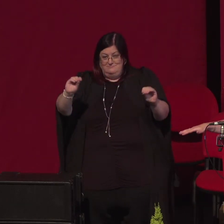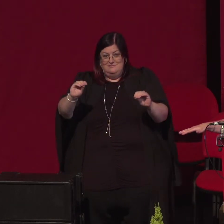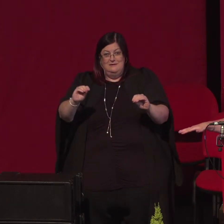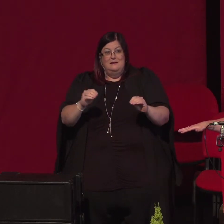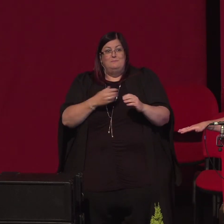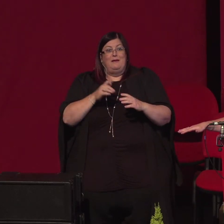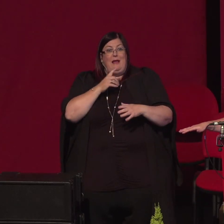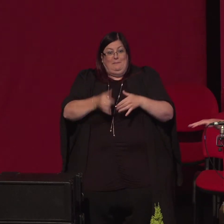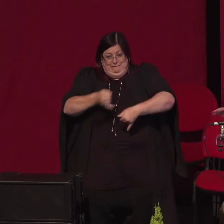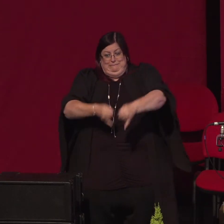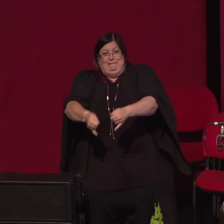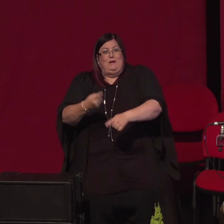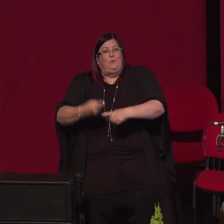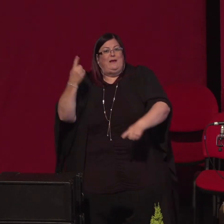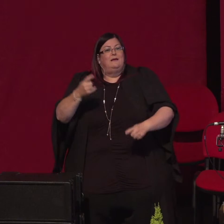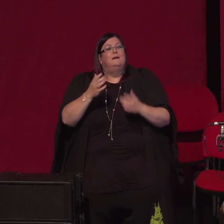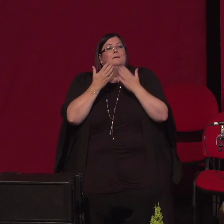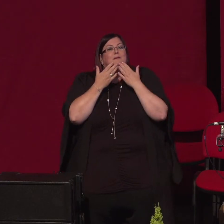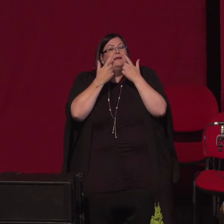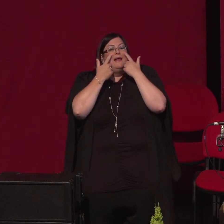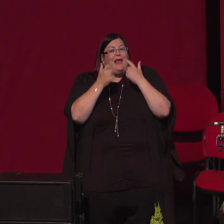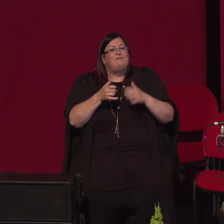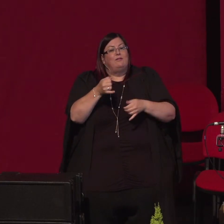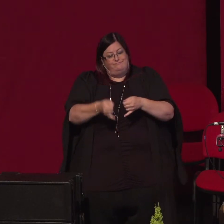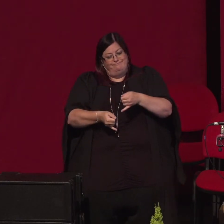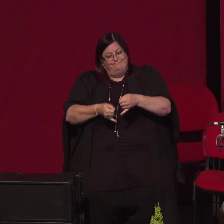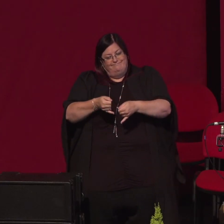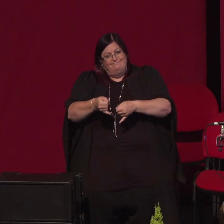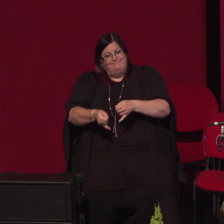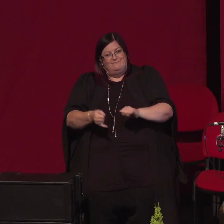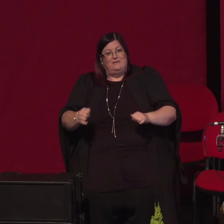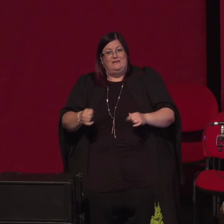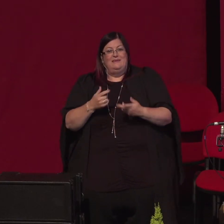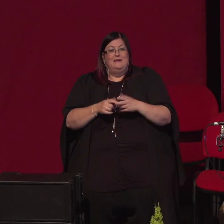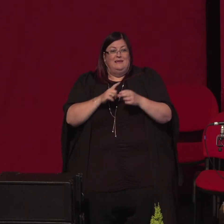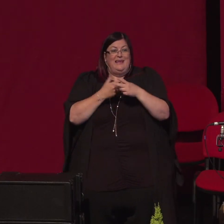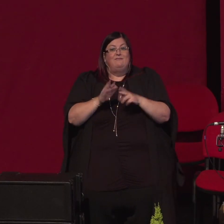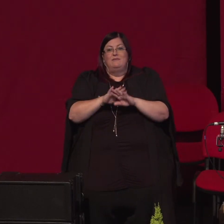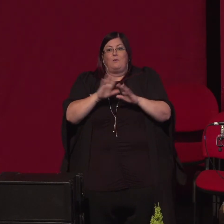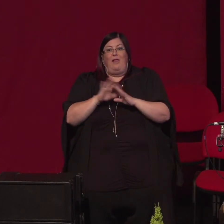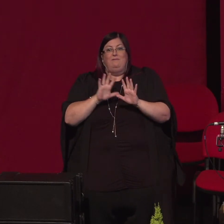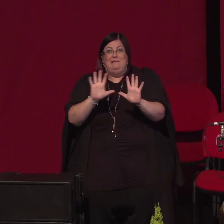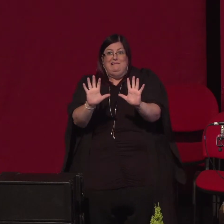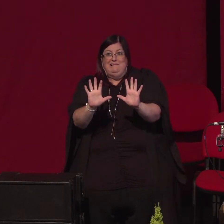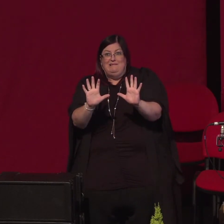fast acceleration. So please take it slowly, otherwise I'm going to have to catch each and every one of you.